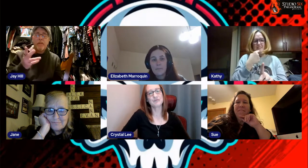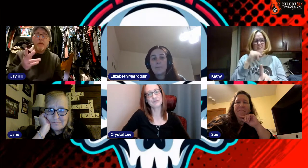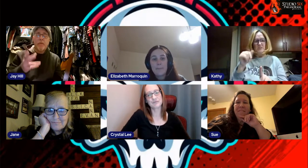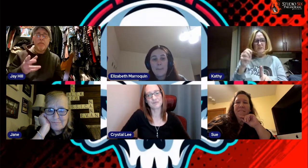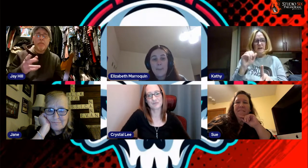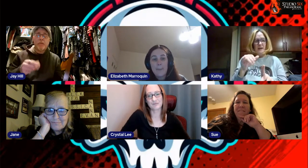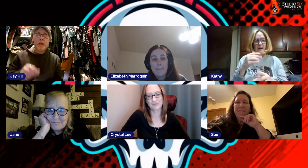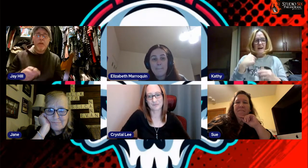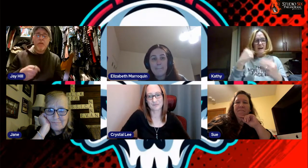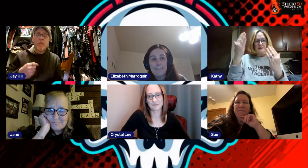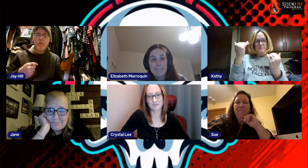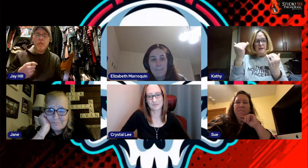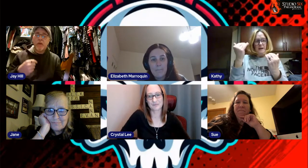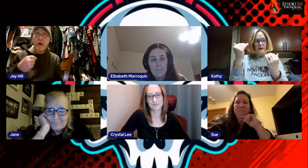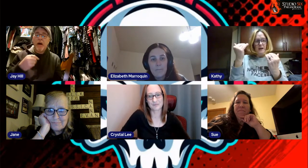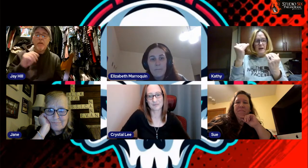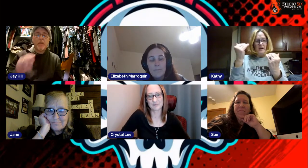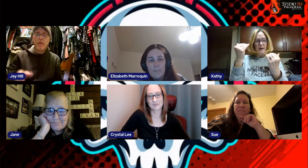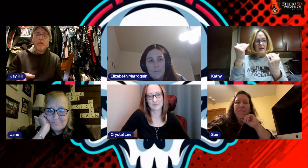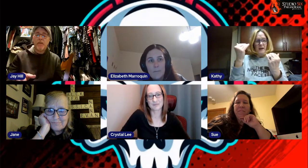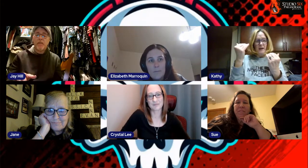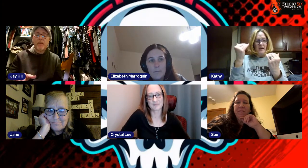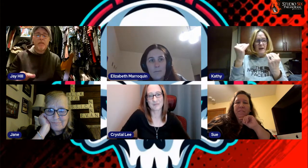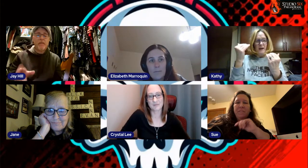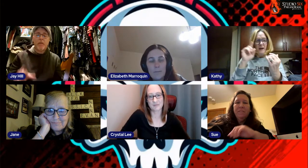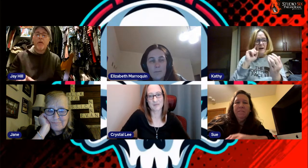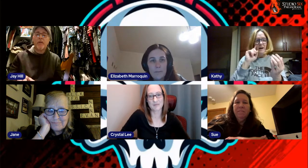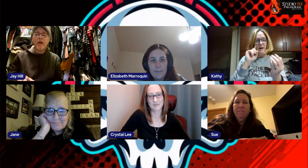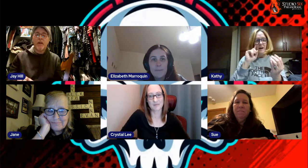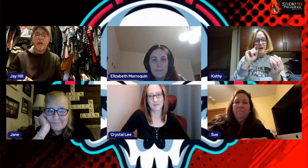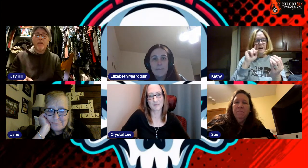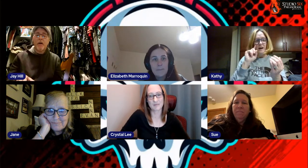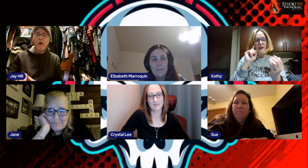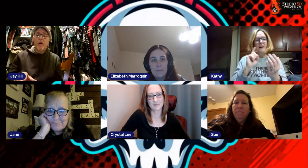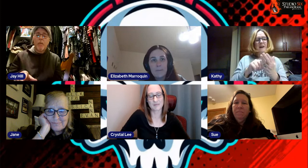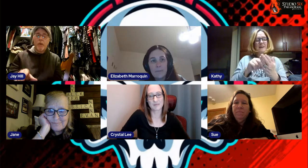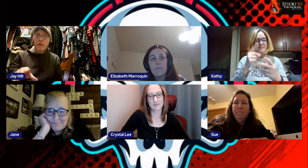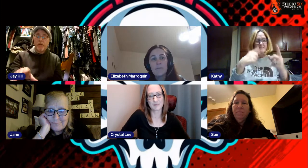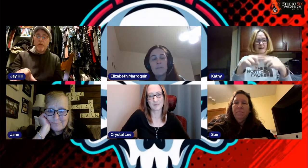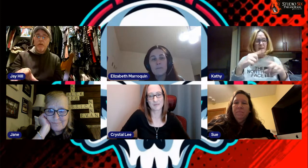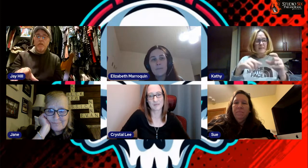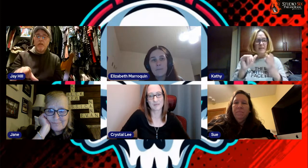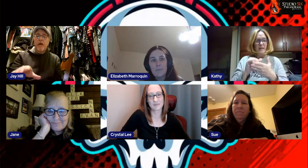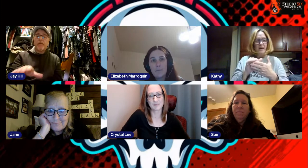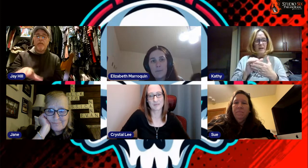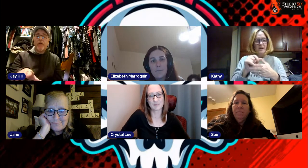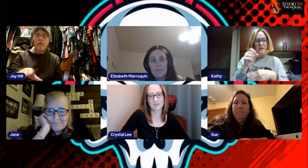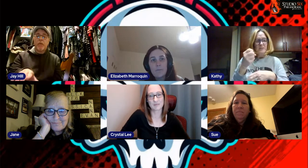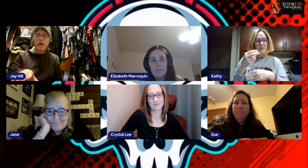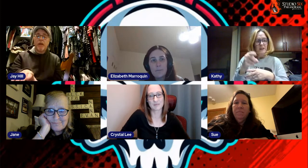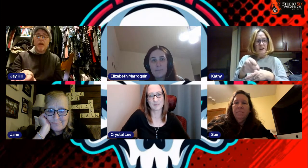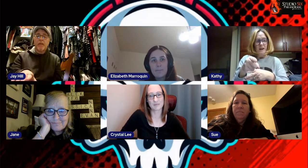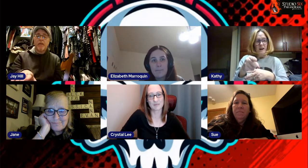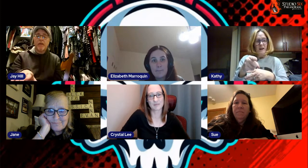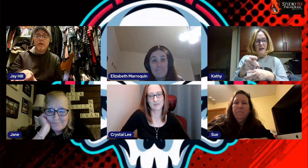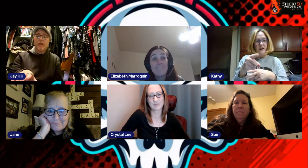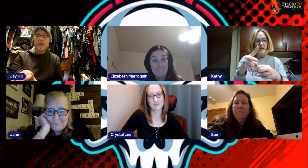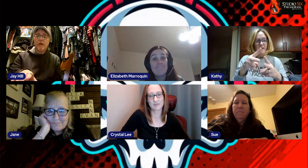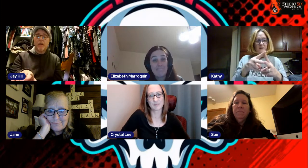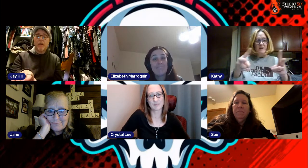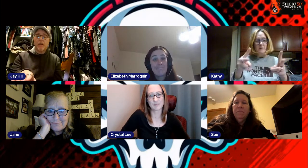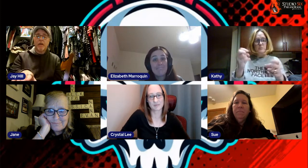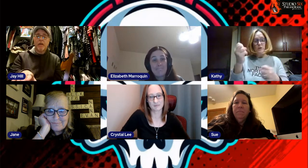Elizabeth, can you? I know that you can see this as well as I can, but she has a very bright light.